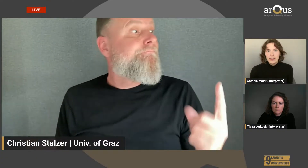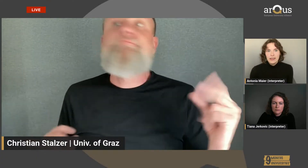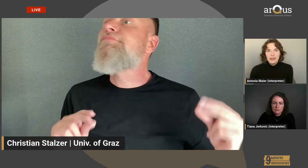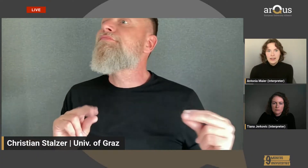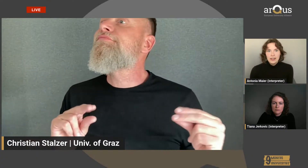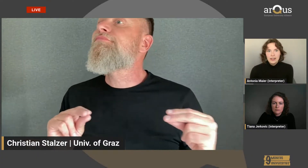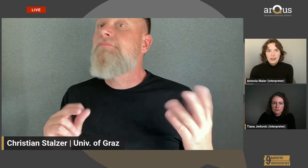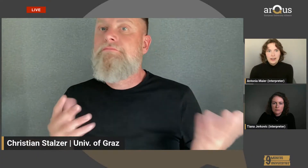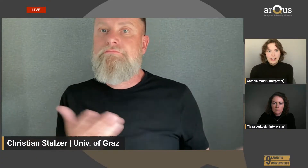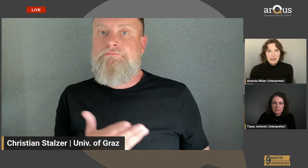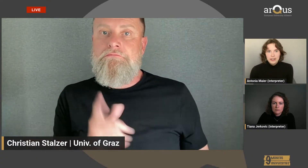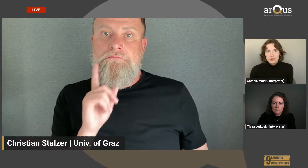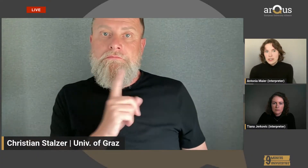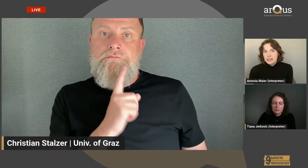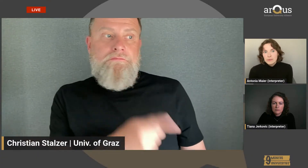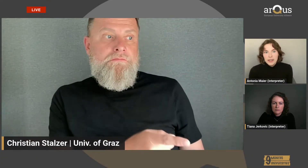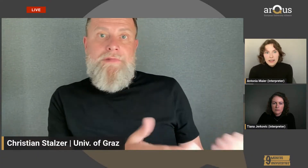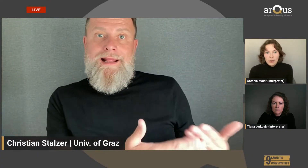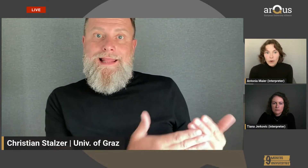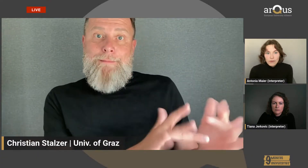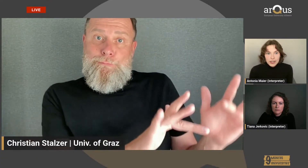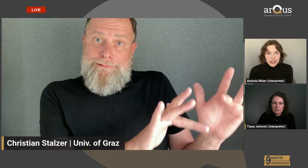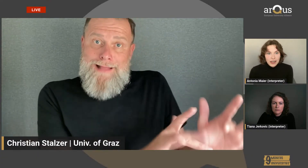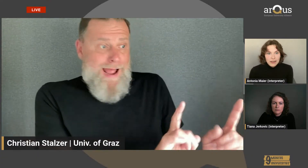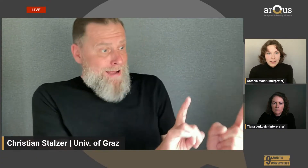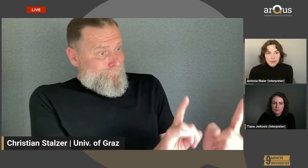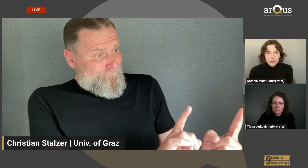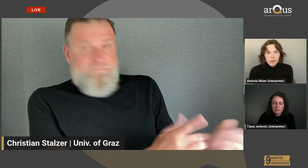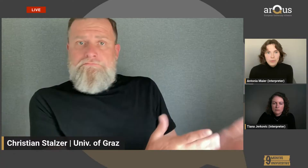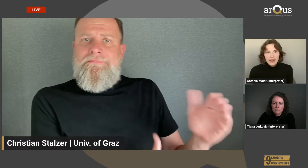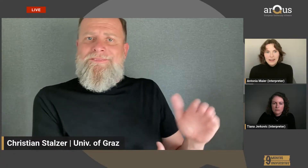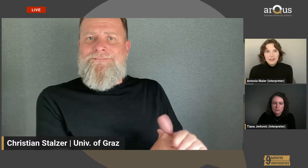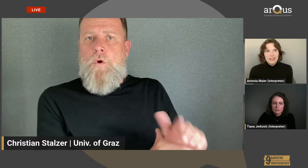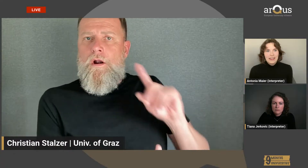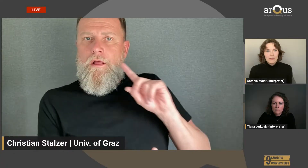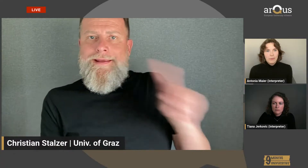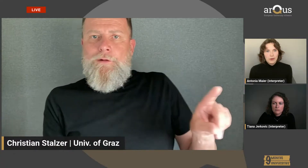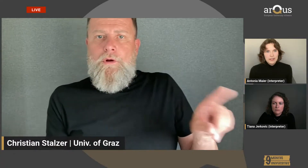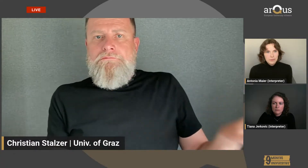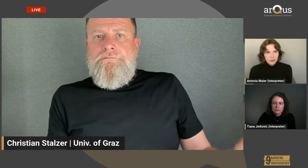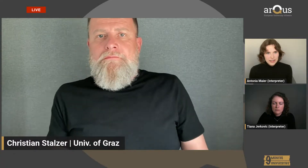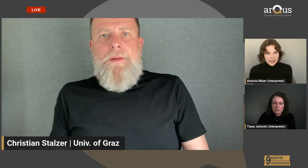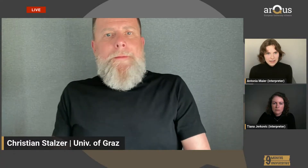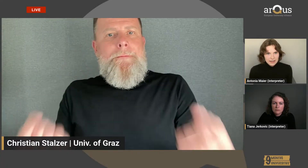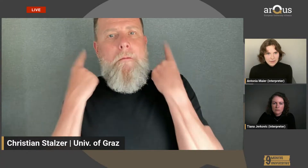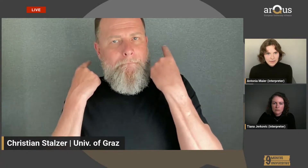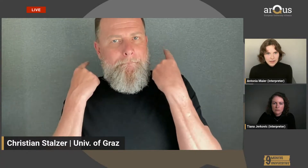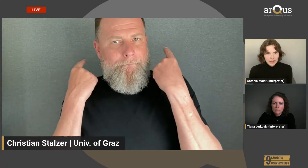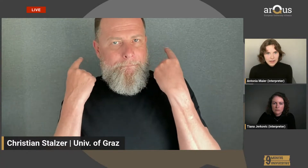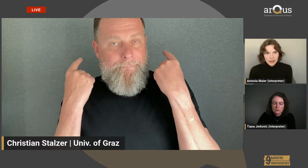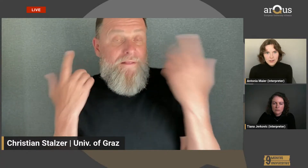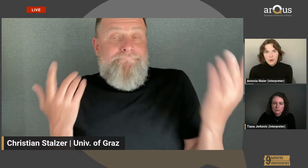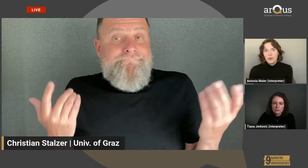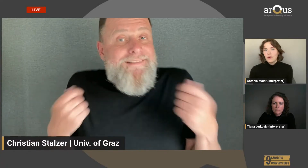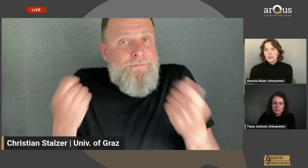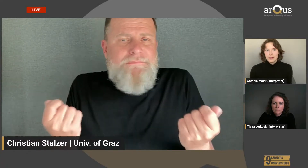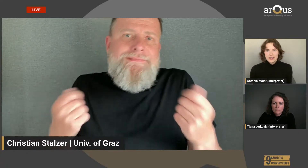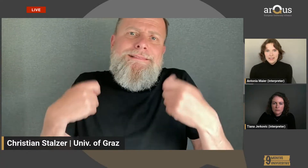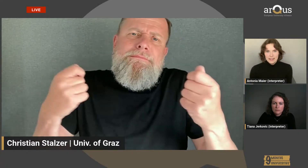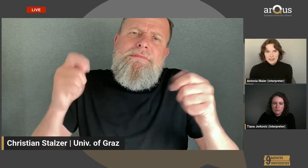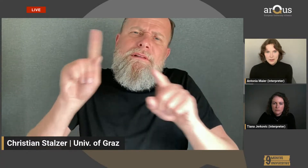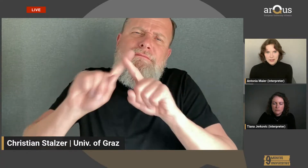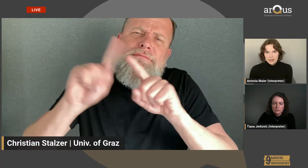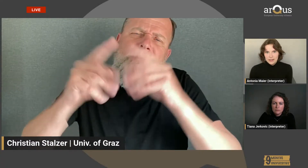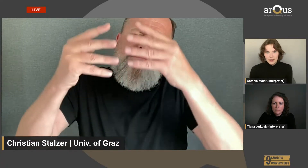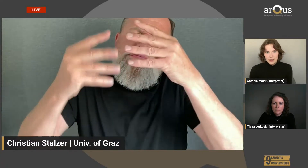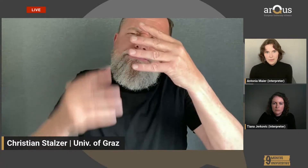might be just speaking over each other while there is a deaf person present. So of course this